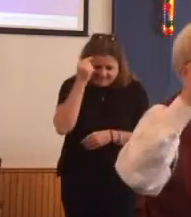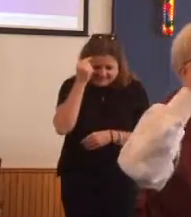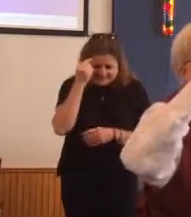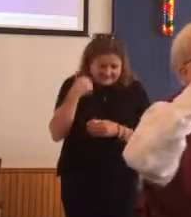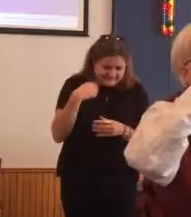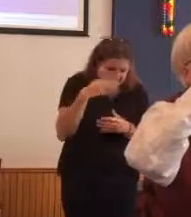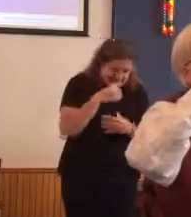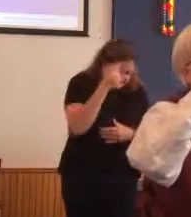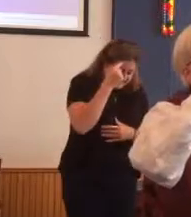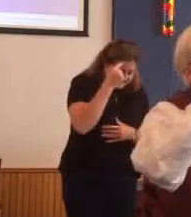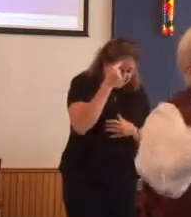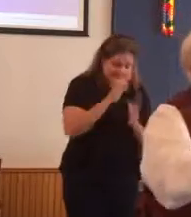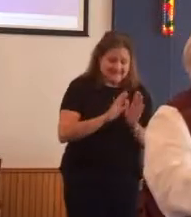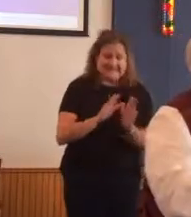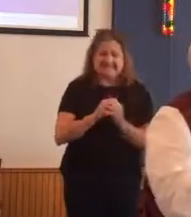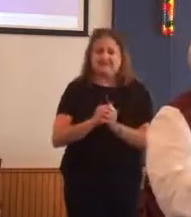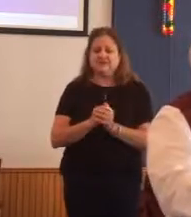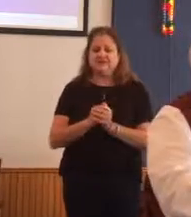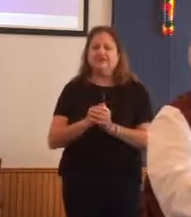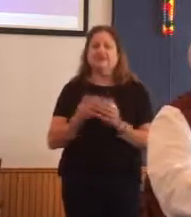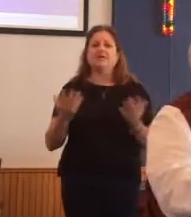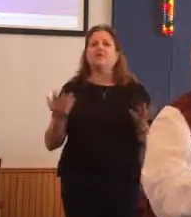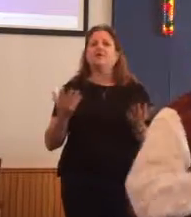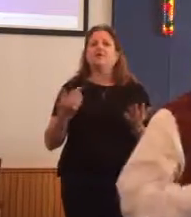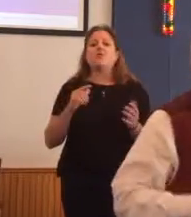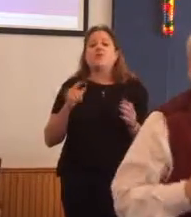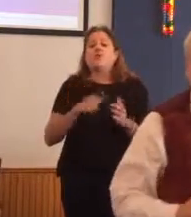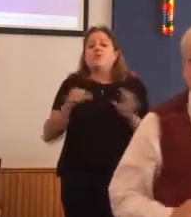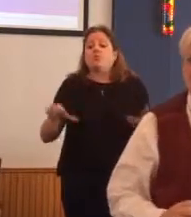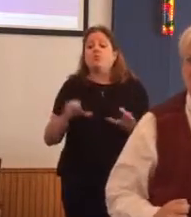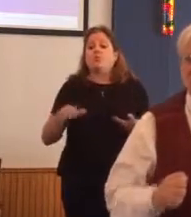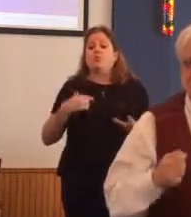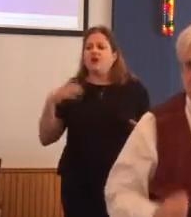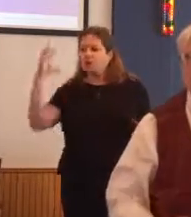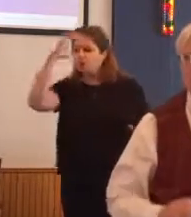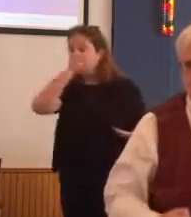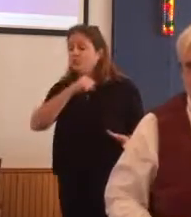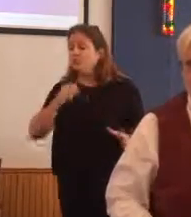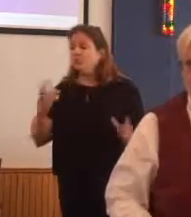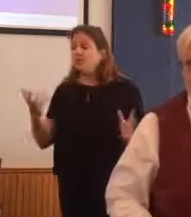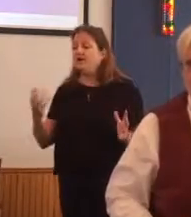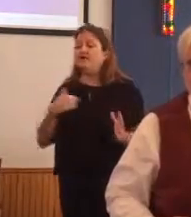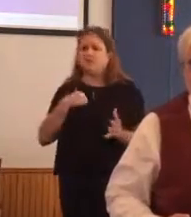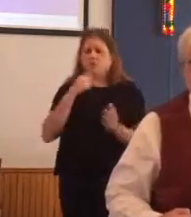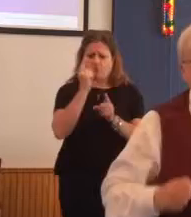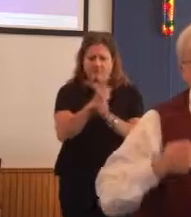by assuming that what we did is right, therefore